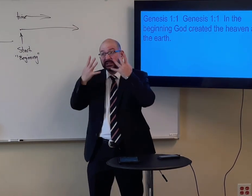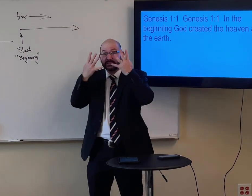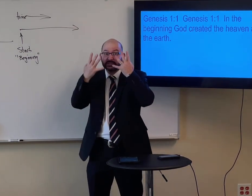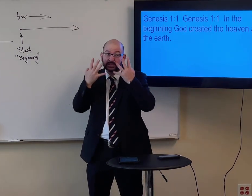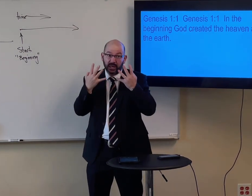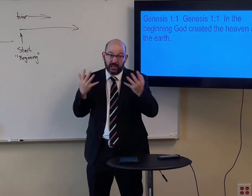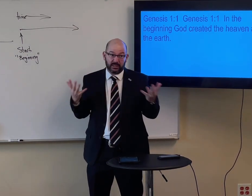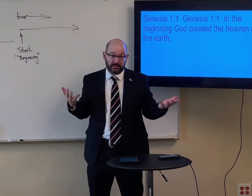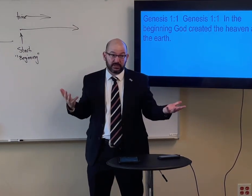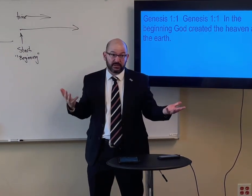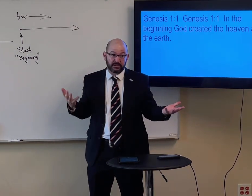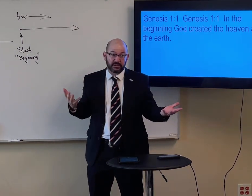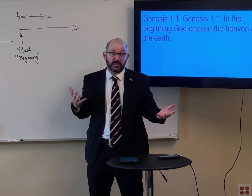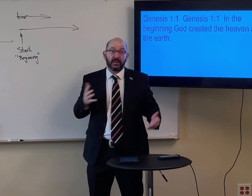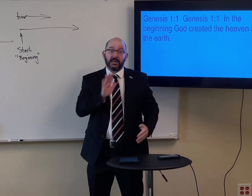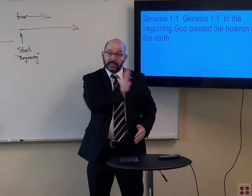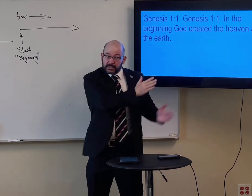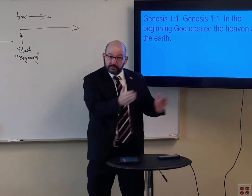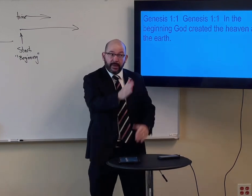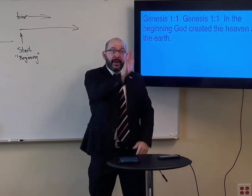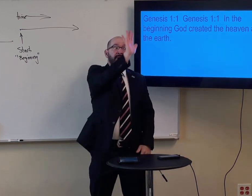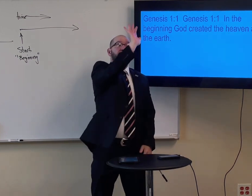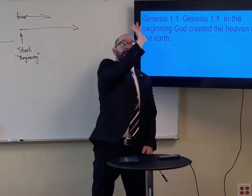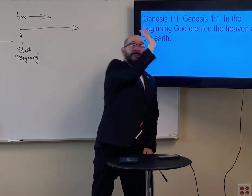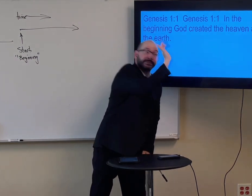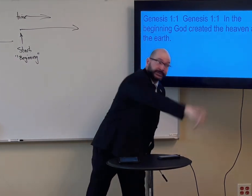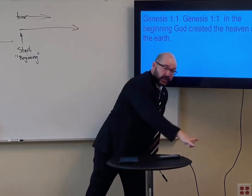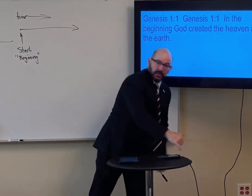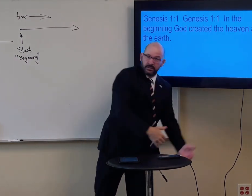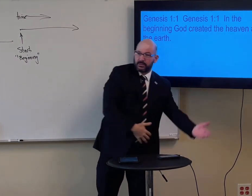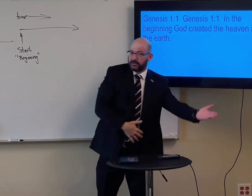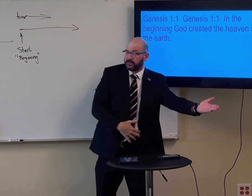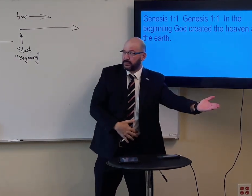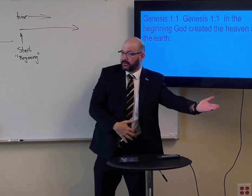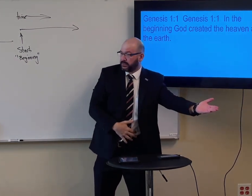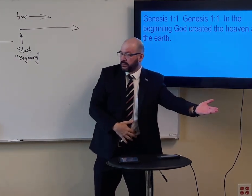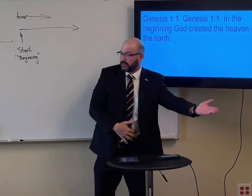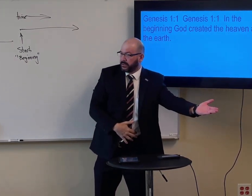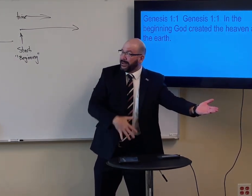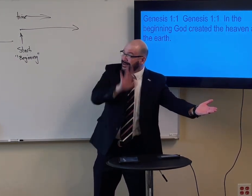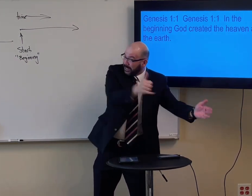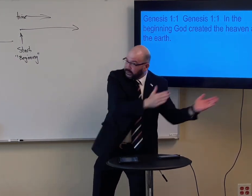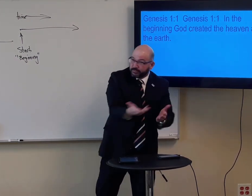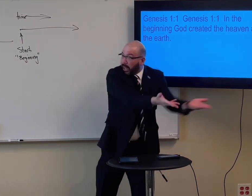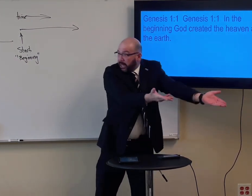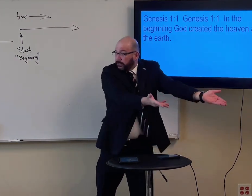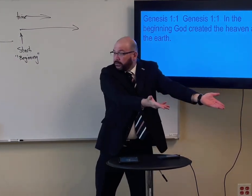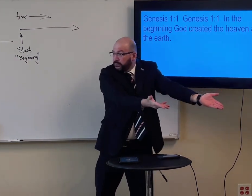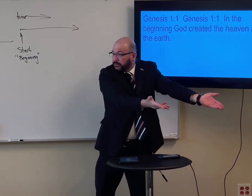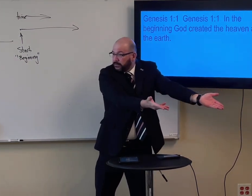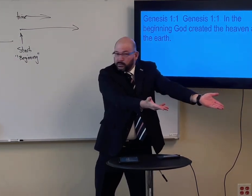That is really sad. God, the devil's plan is working. That's his plan.